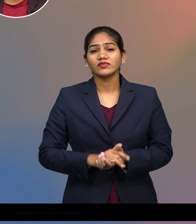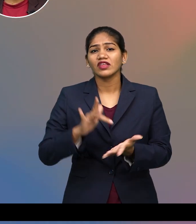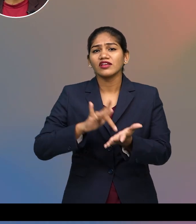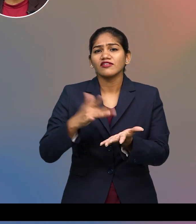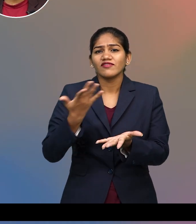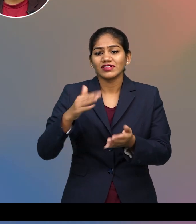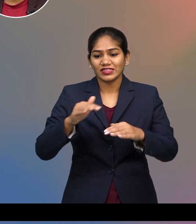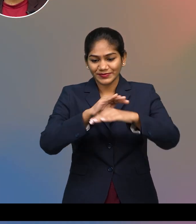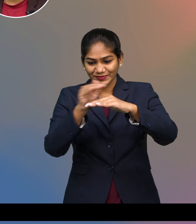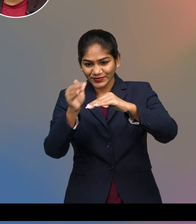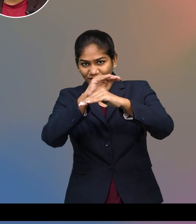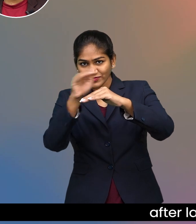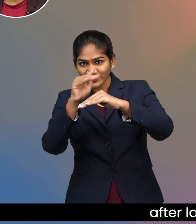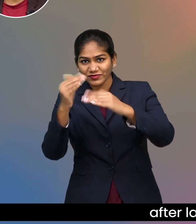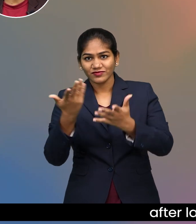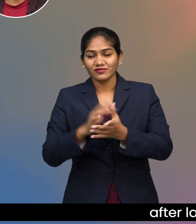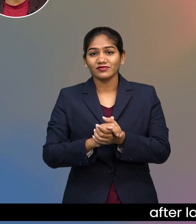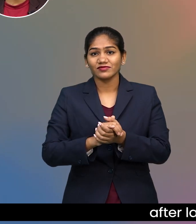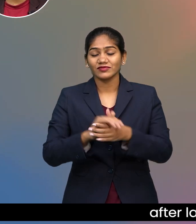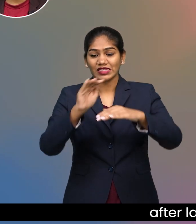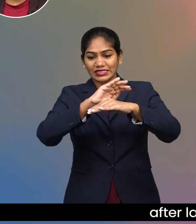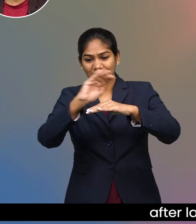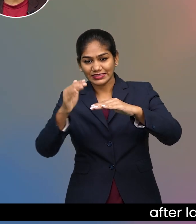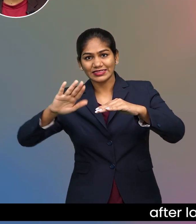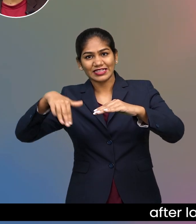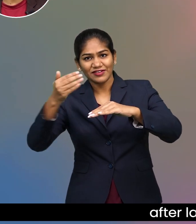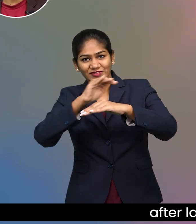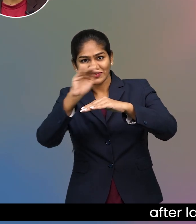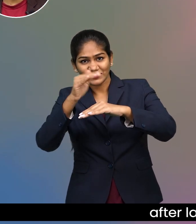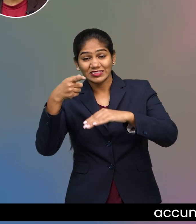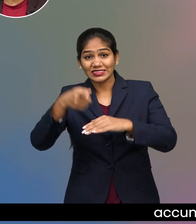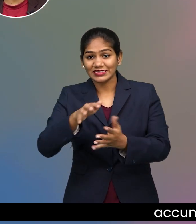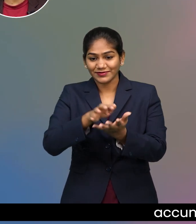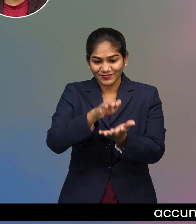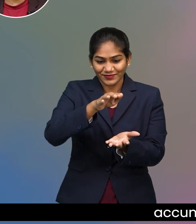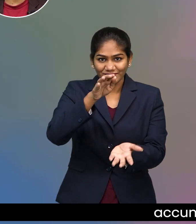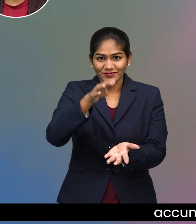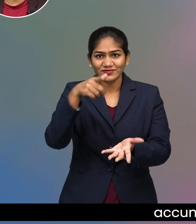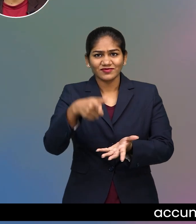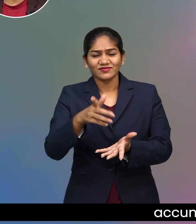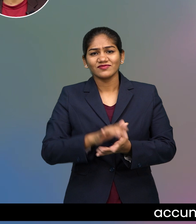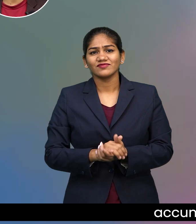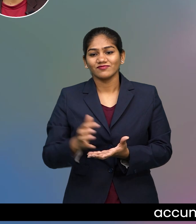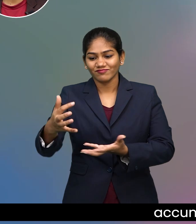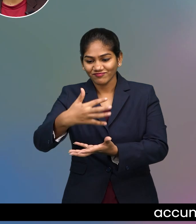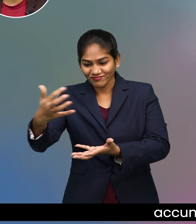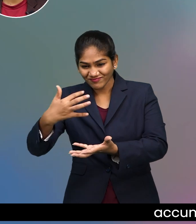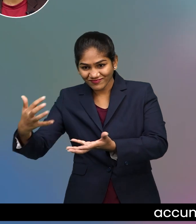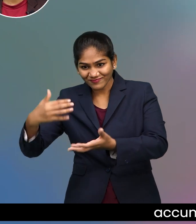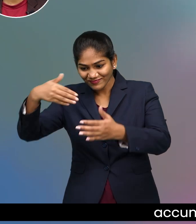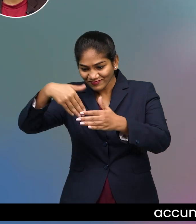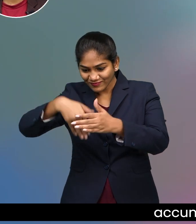where layers after layer of these deposits accumulate at the bottom